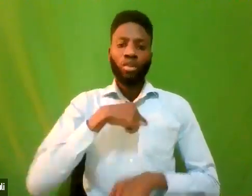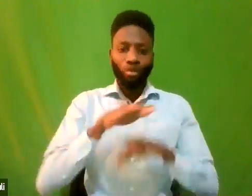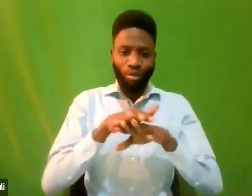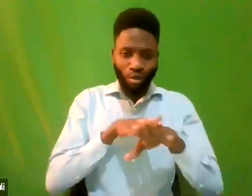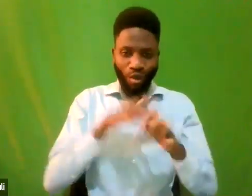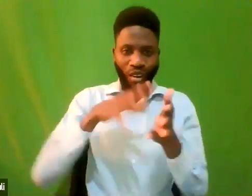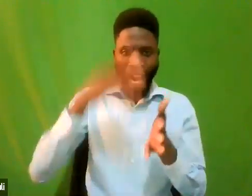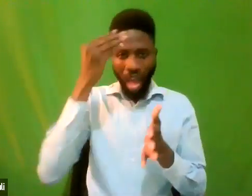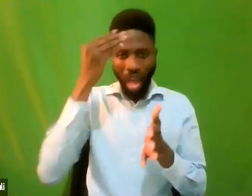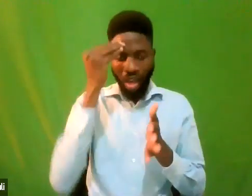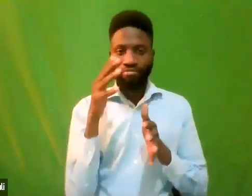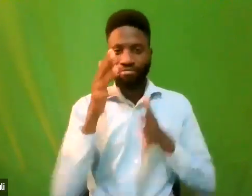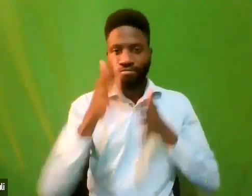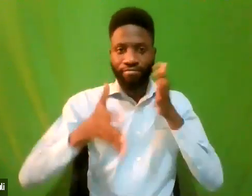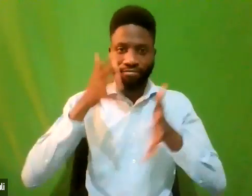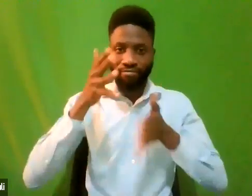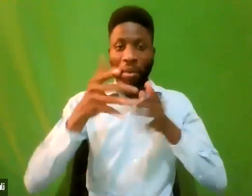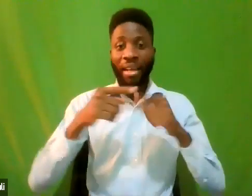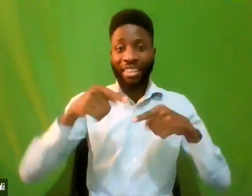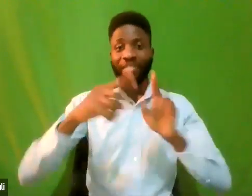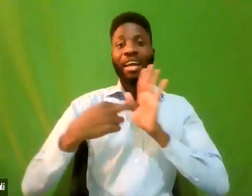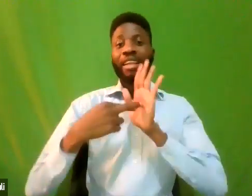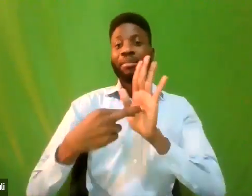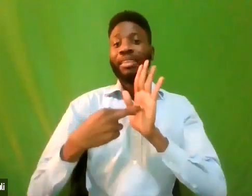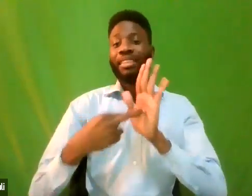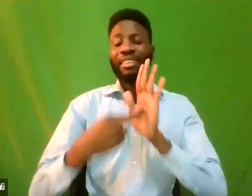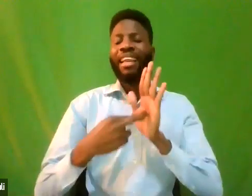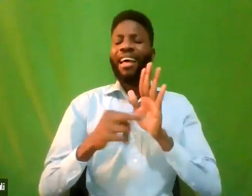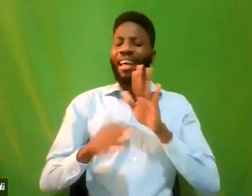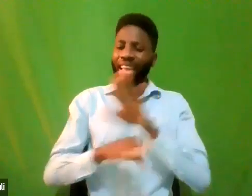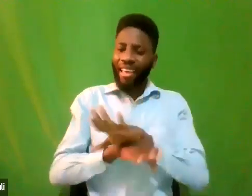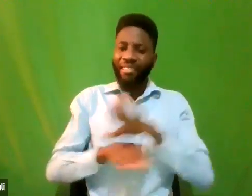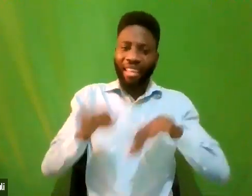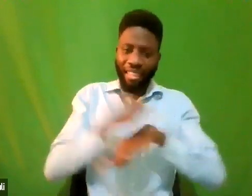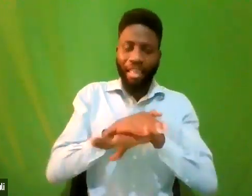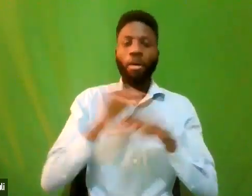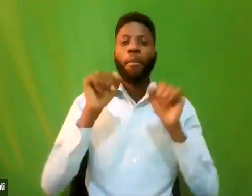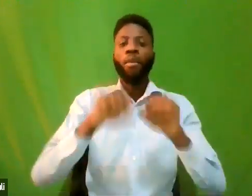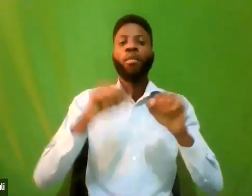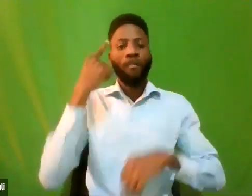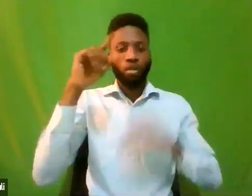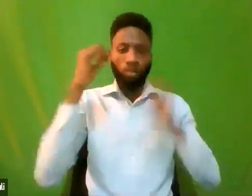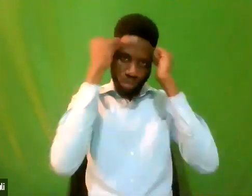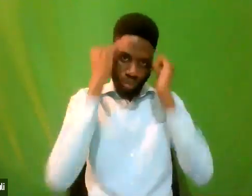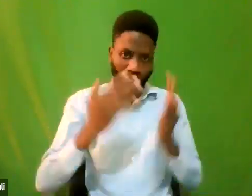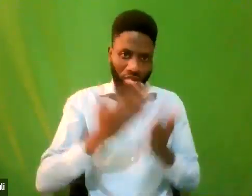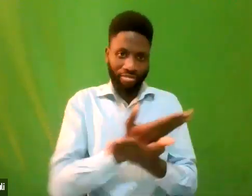but you are a representation of everything that is possible for the students we mentor. And you show us